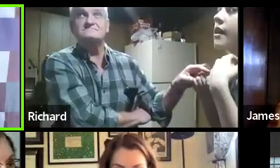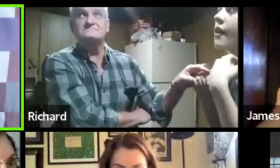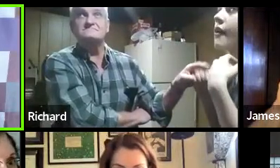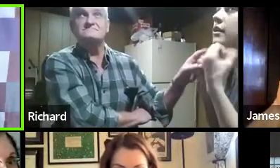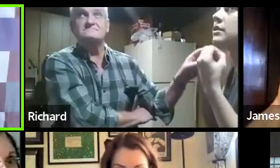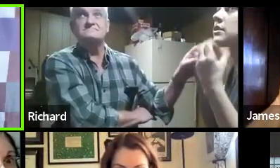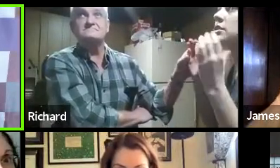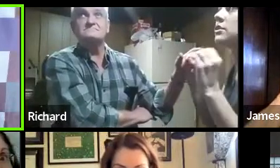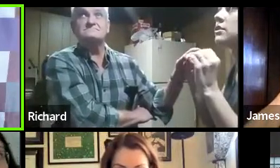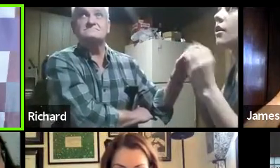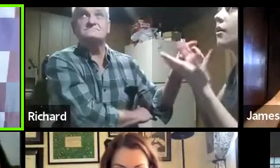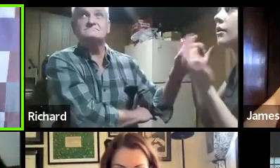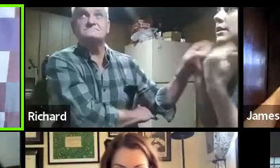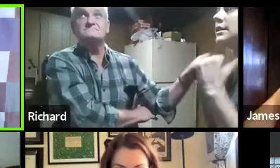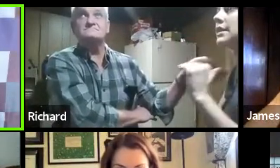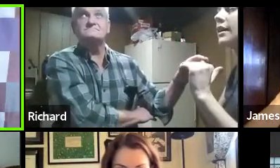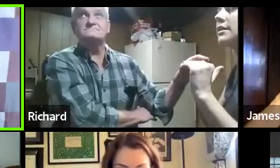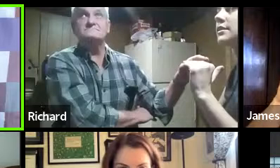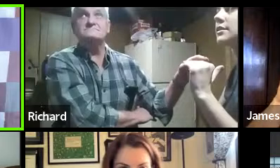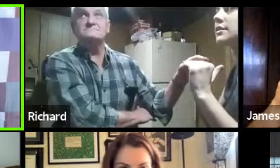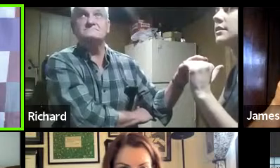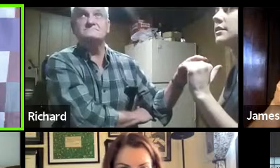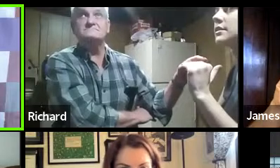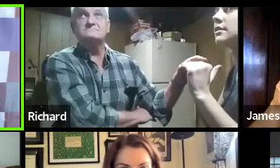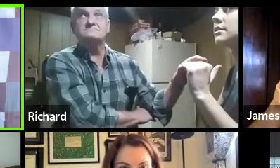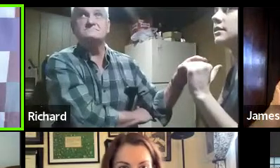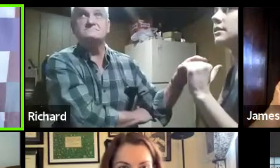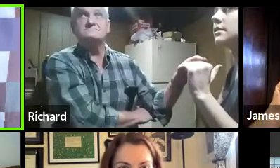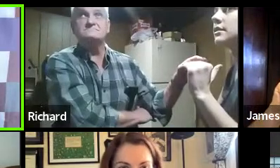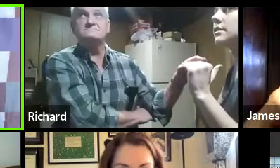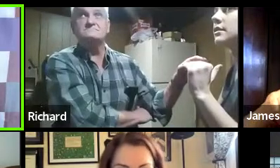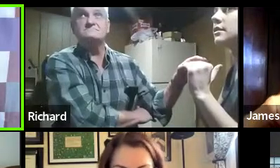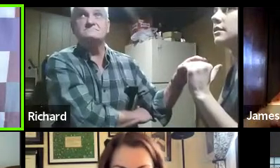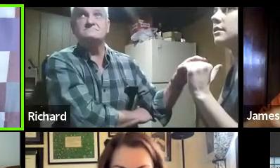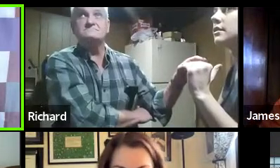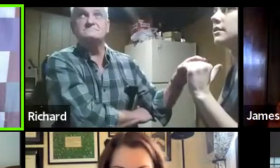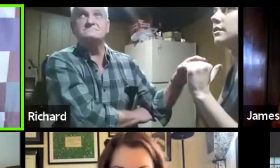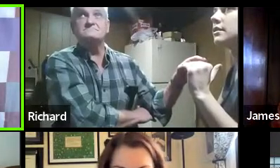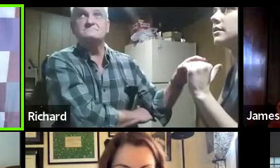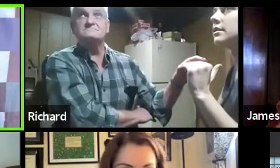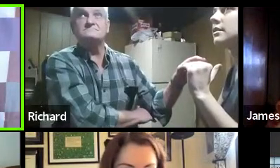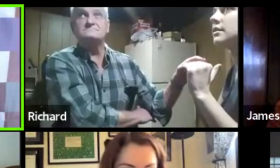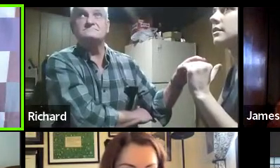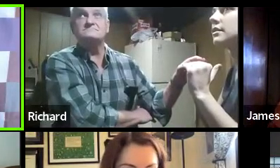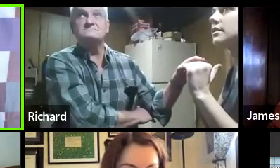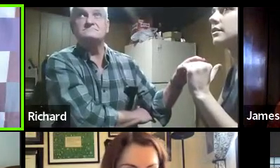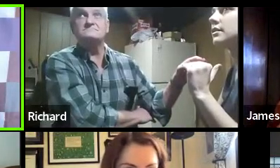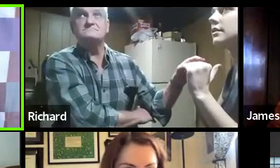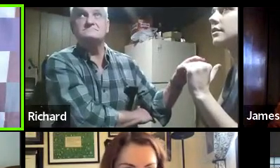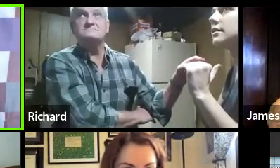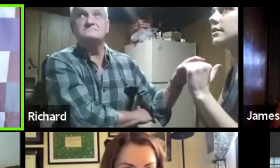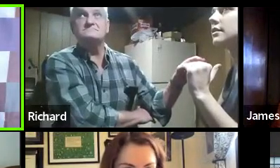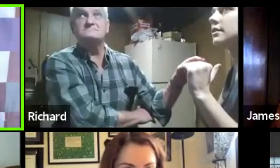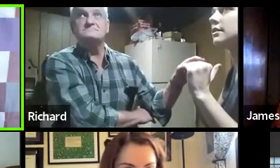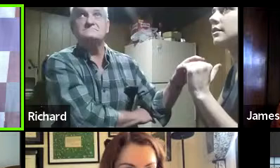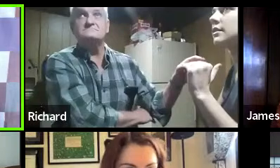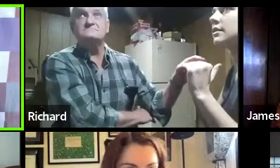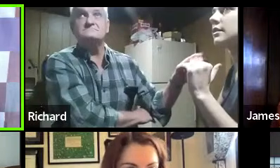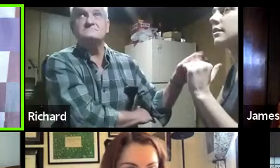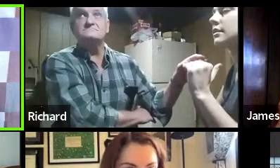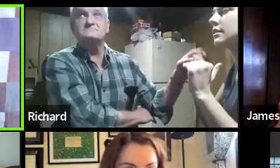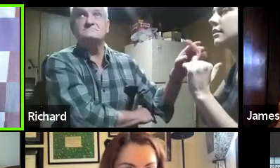So next on the agenda, we have the spin, the follow-up visit